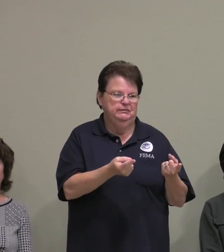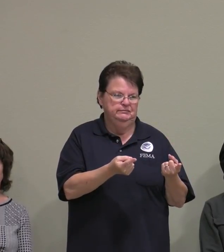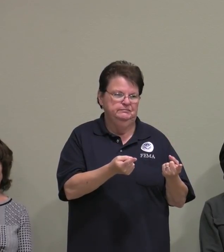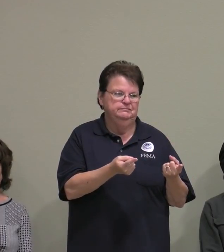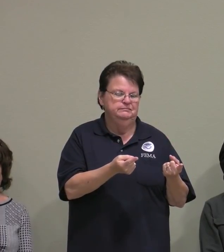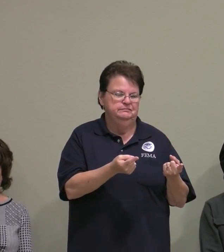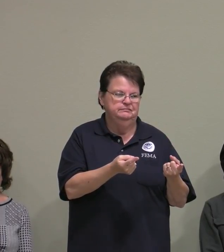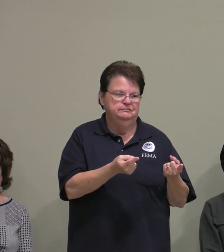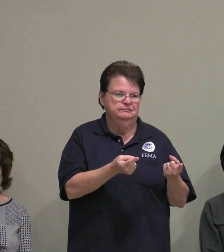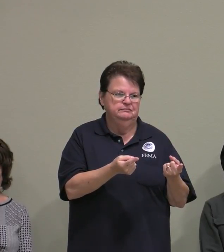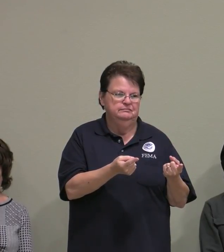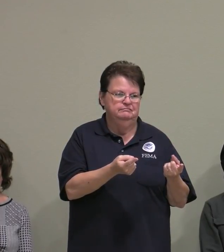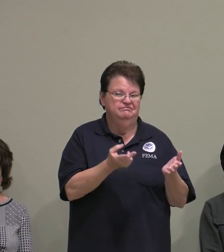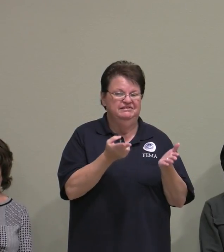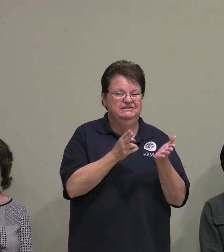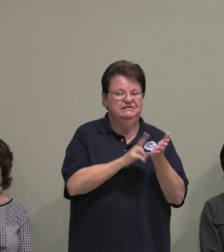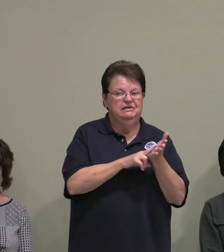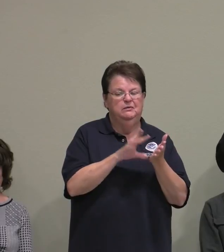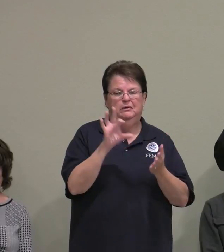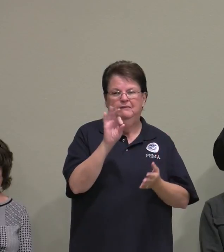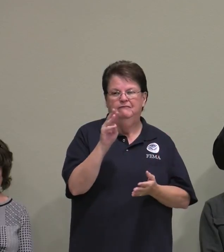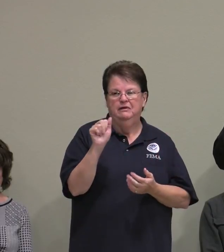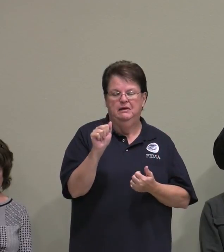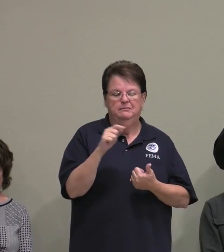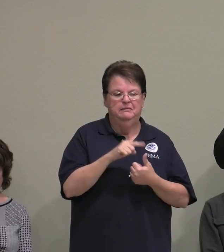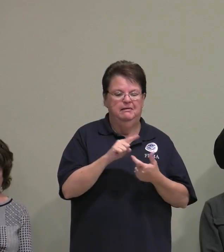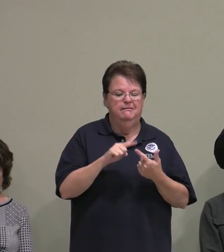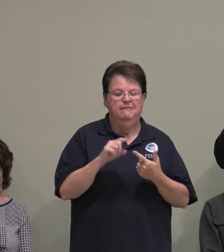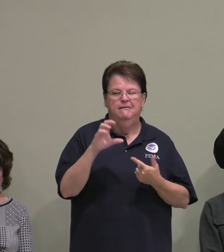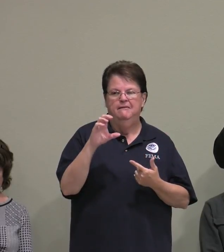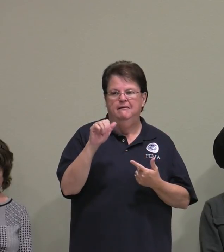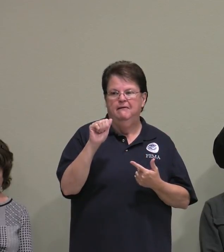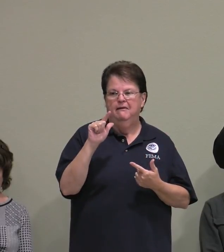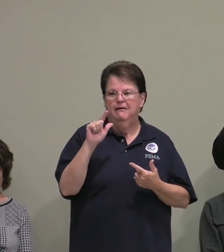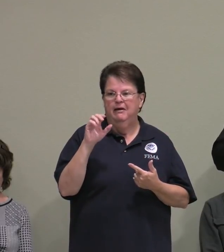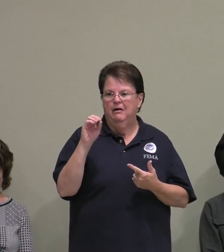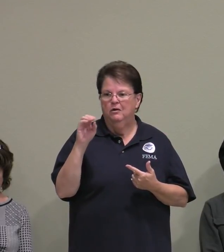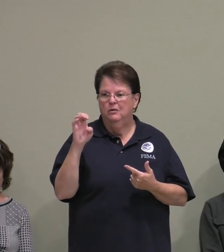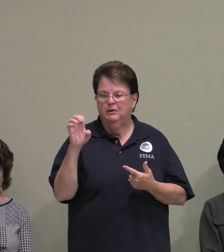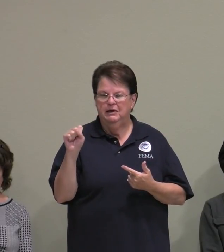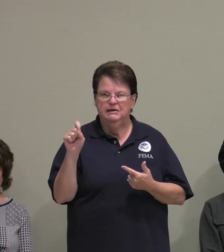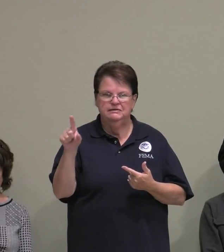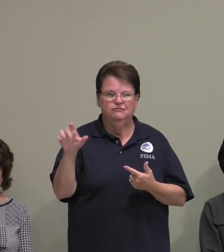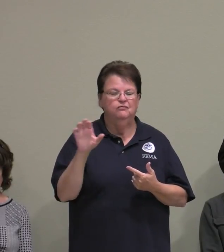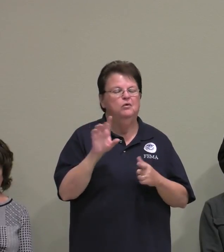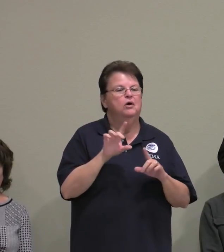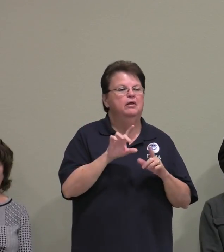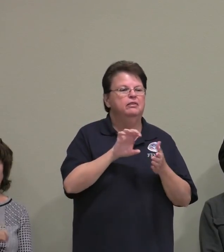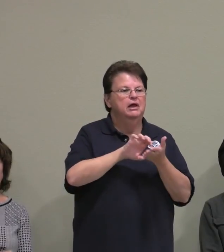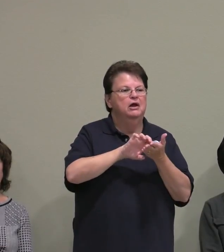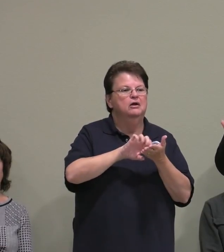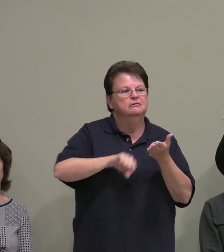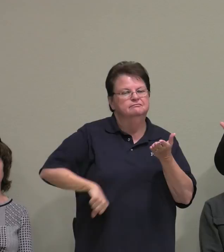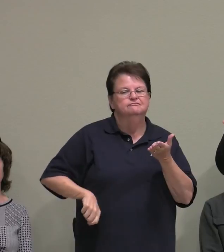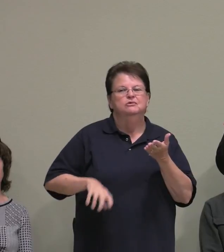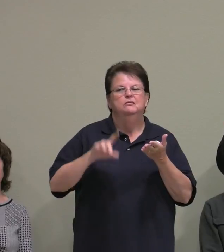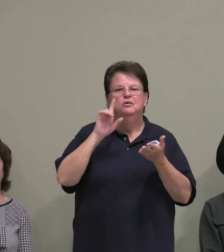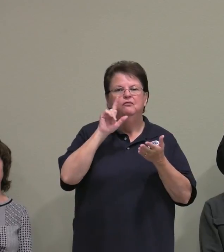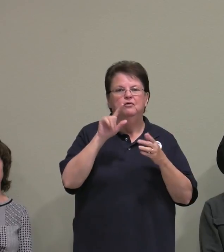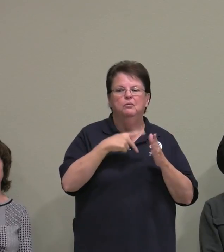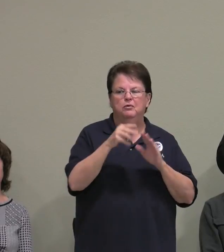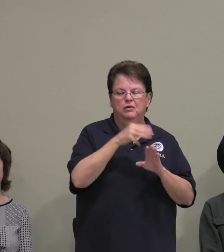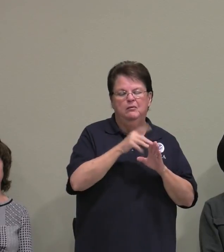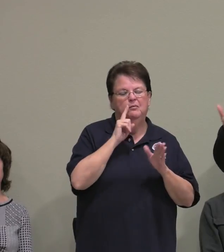probably signing up with FEMA and with Cali OES for their debris removal program is probably going to be the cheapest